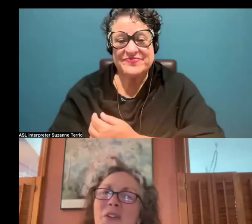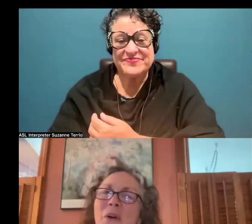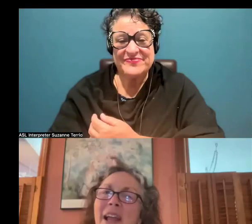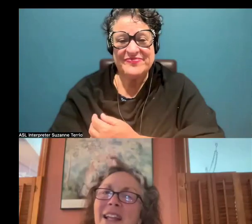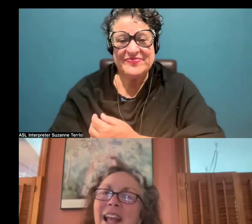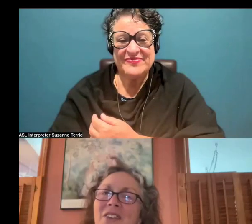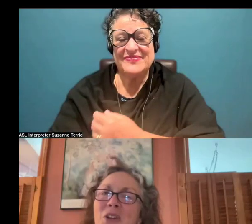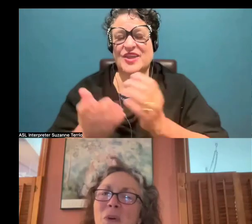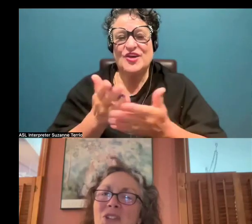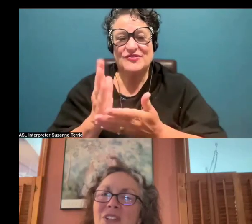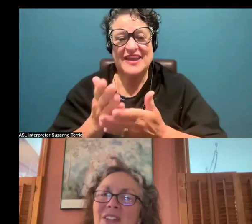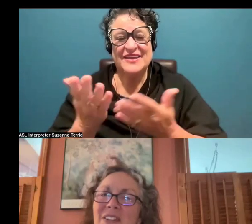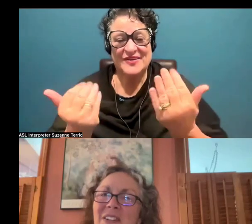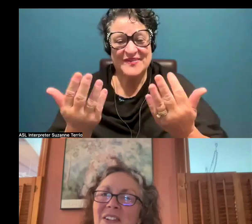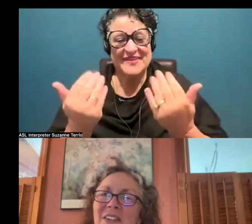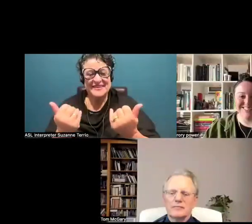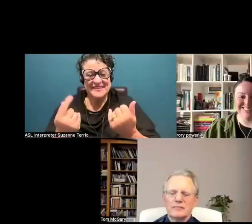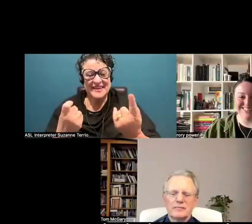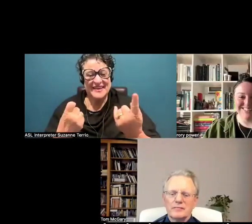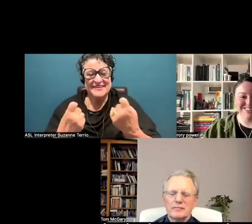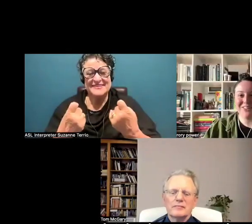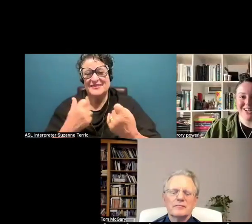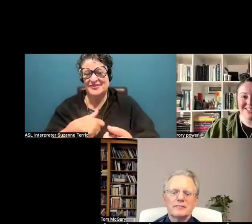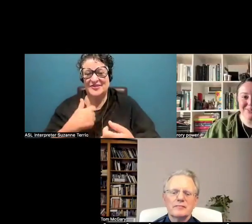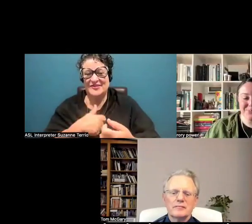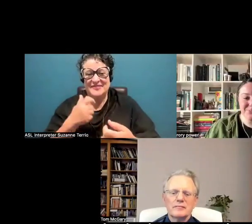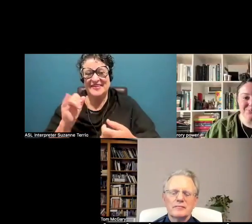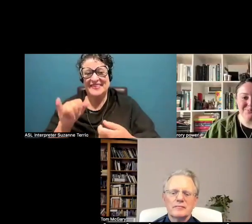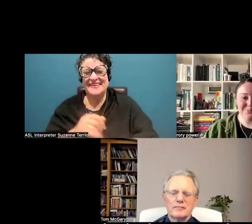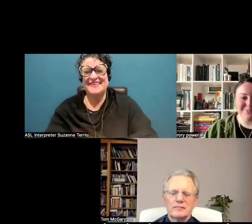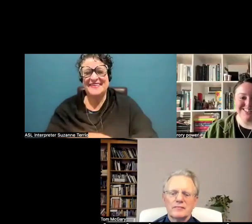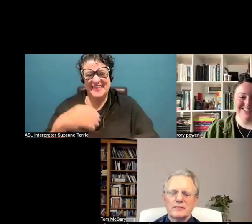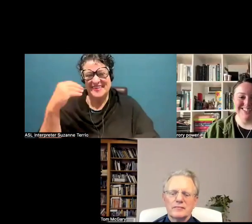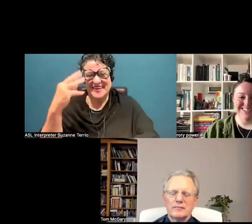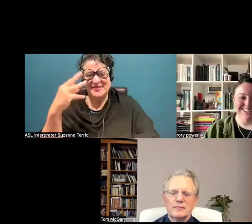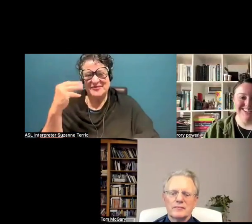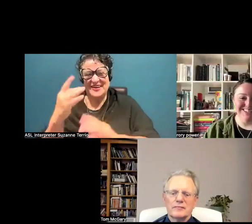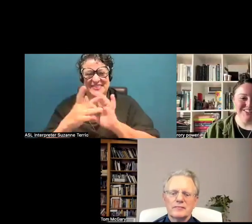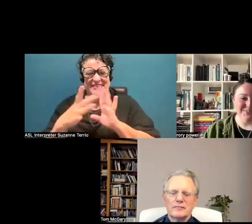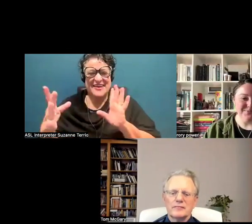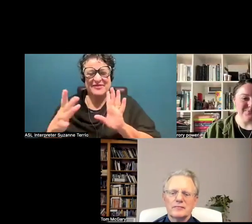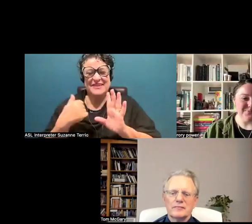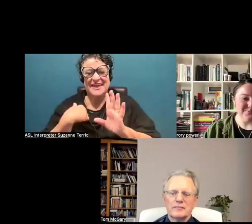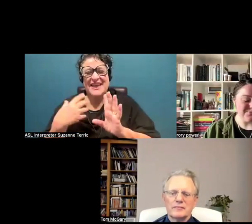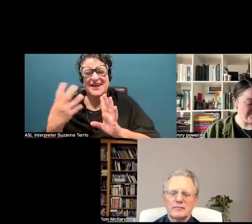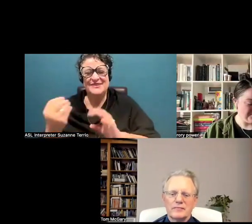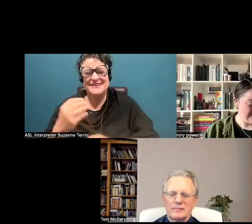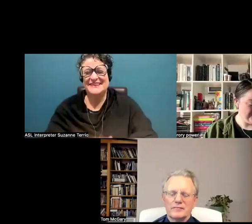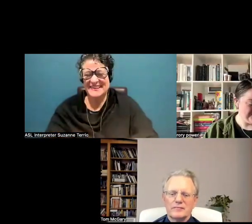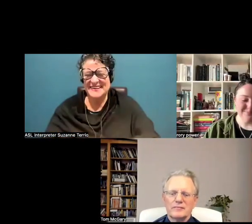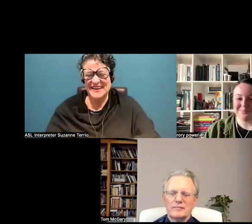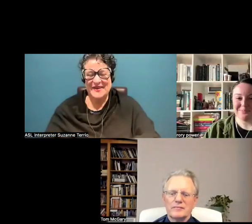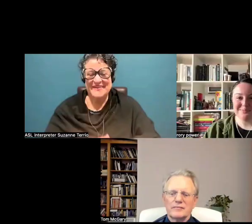Okay, so go ahead and ask your question. Sorry about that. Tried to No turn worries. the camera on and it logged me out. I Um, It